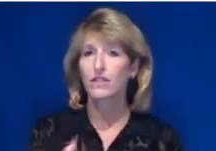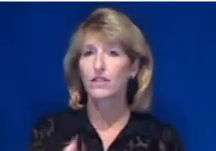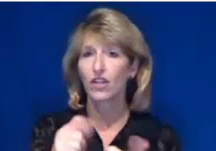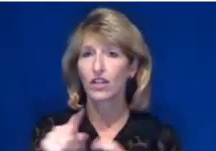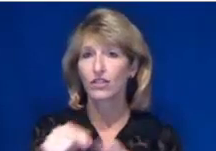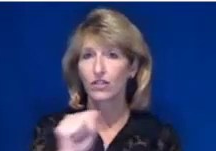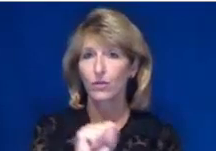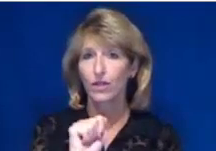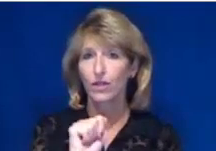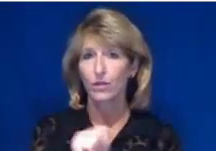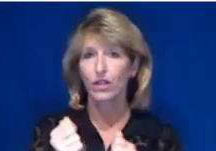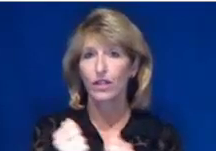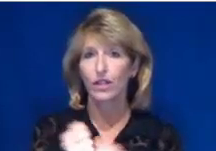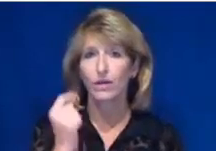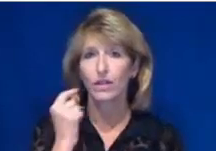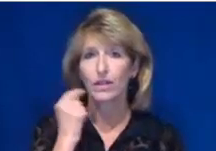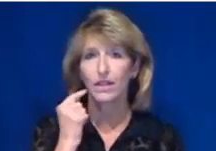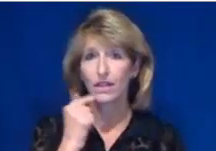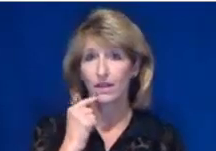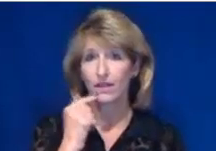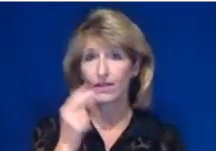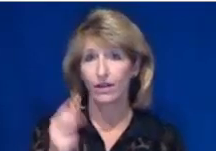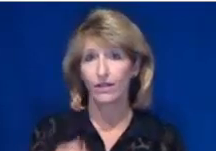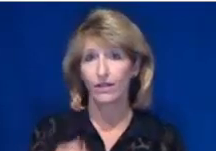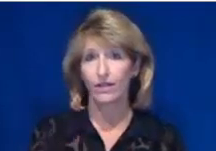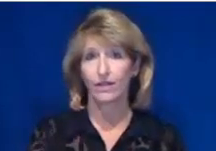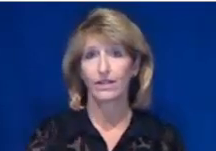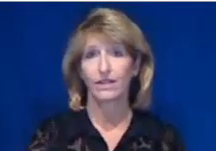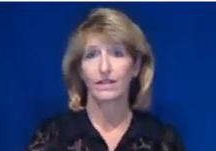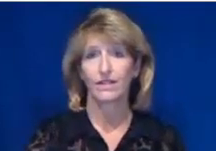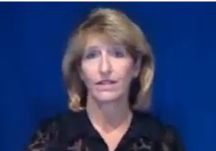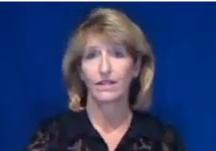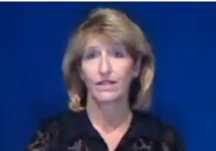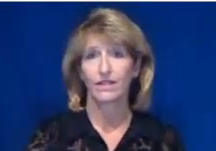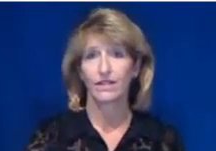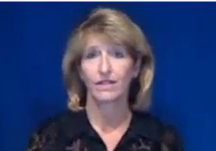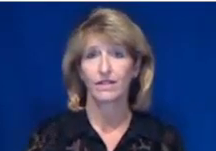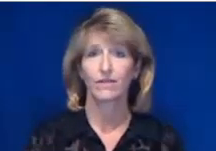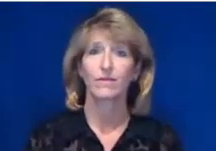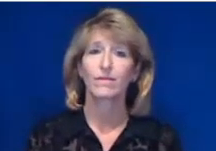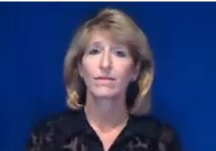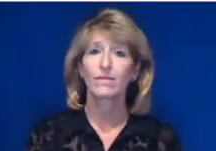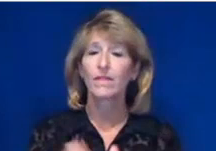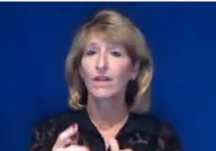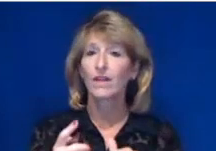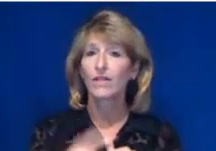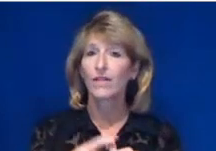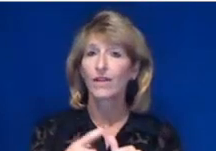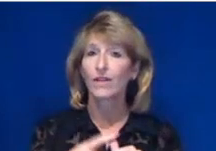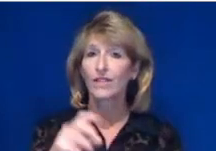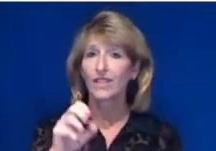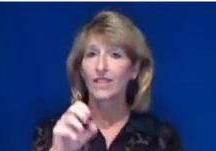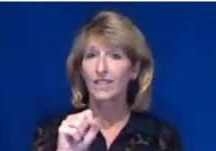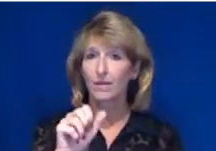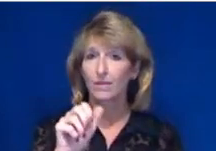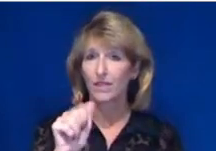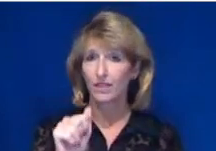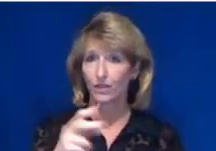In this section, we'll discuss assessment challenges when working with deaf and hard of hearing individuals.